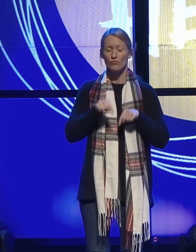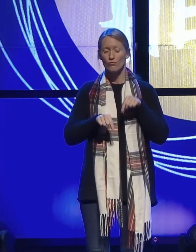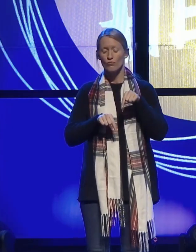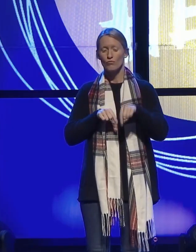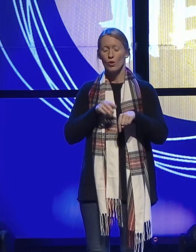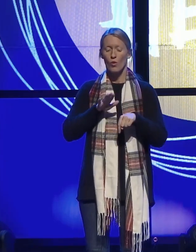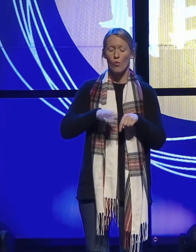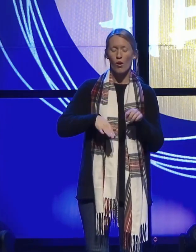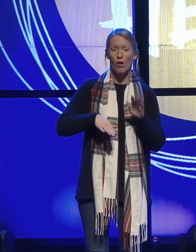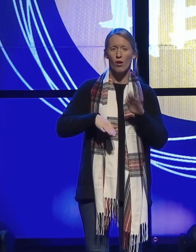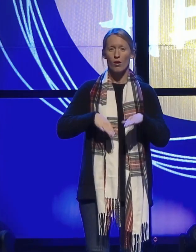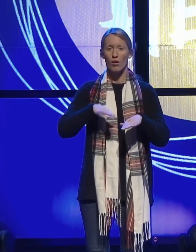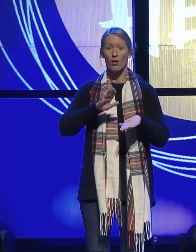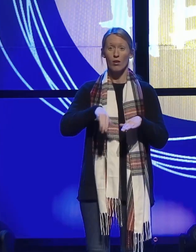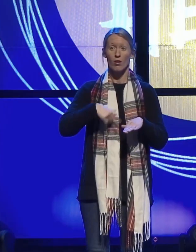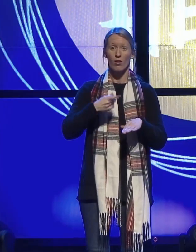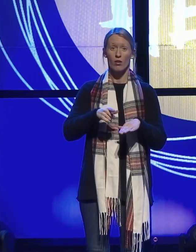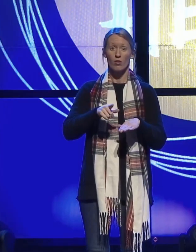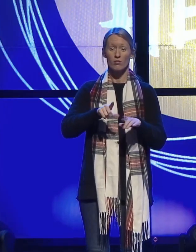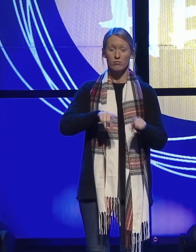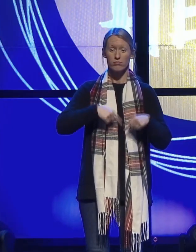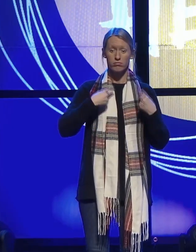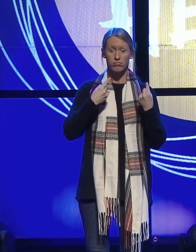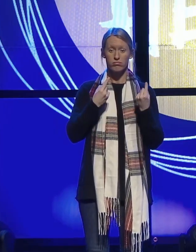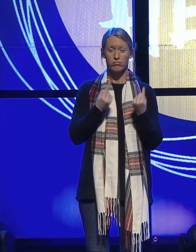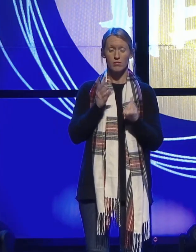miles, the longest 6 miles of my life.